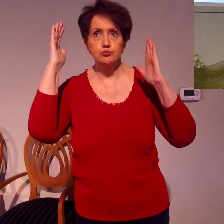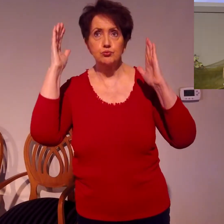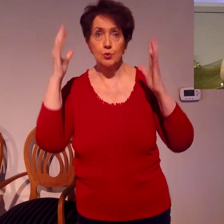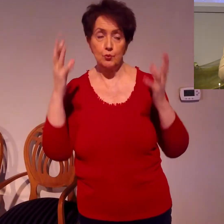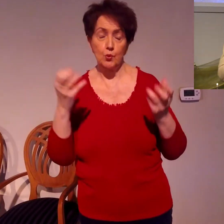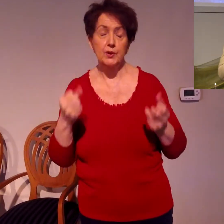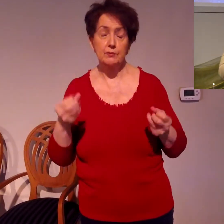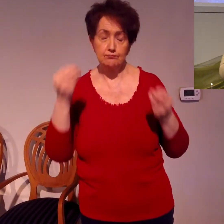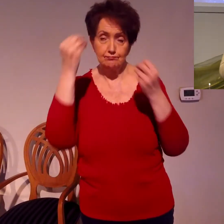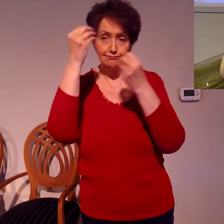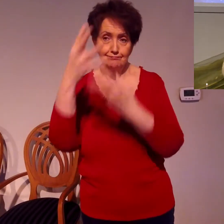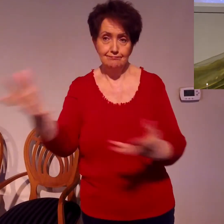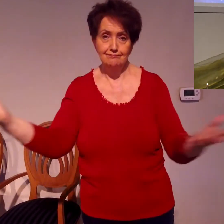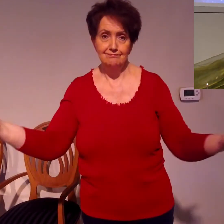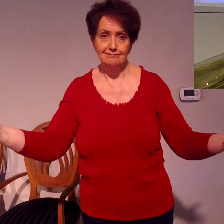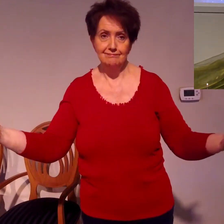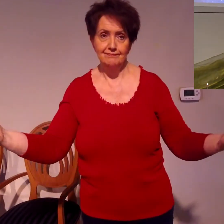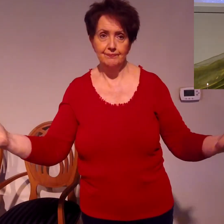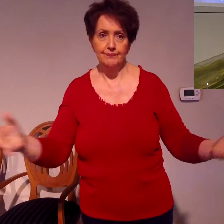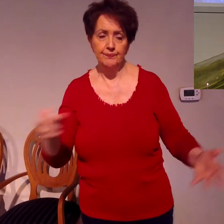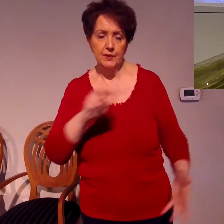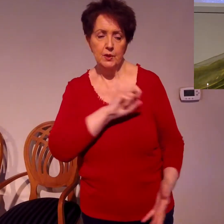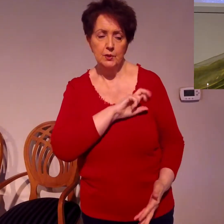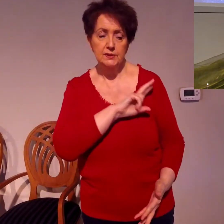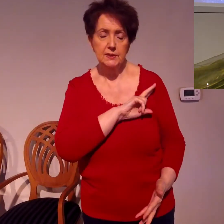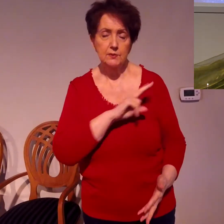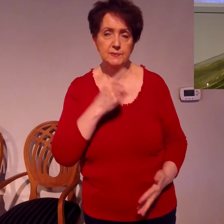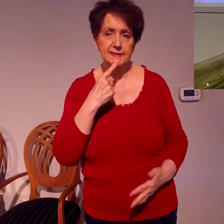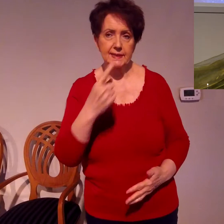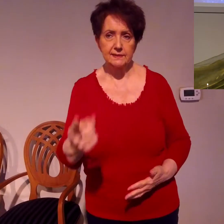know. Ernest Holmes says,